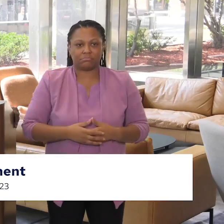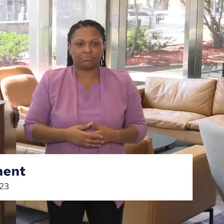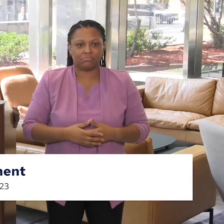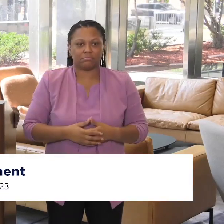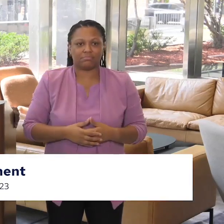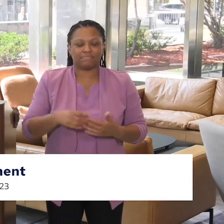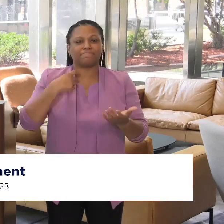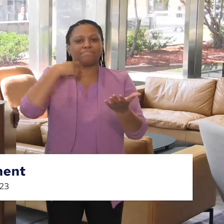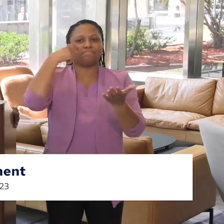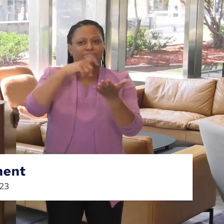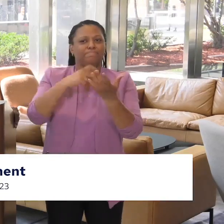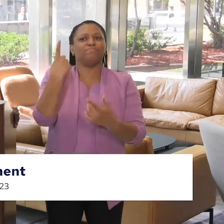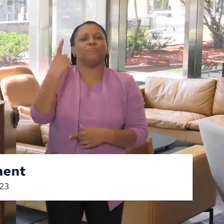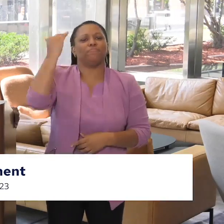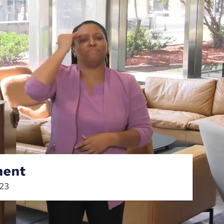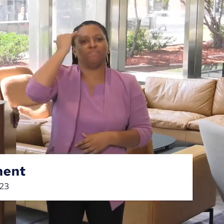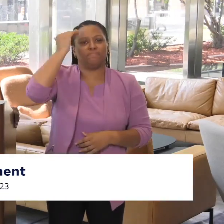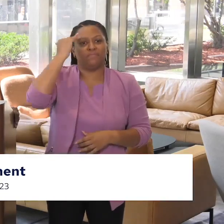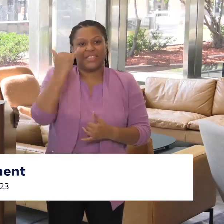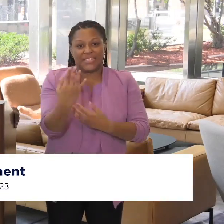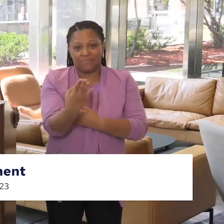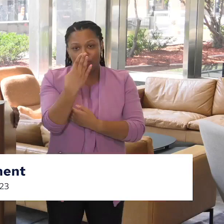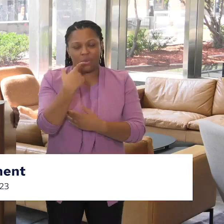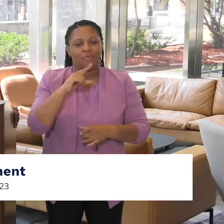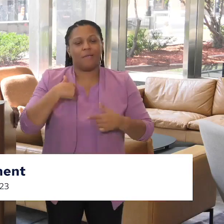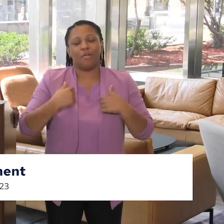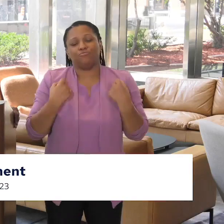Just this morning on the way here, I probably got